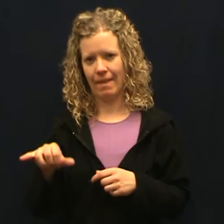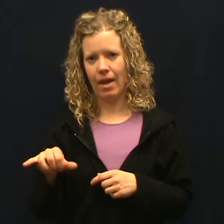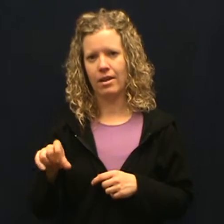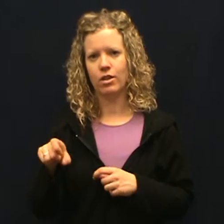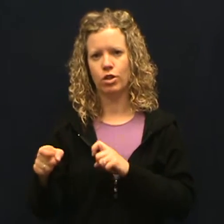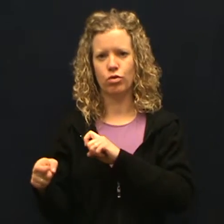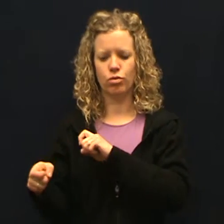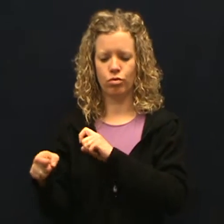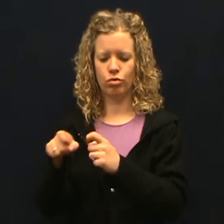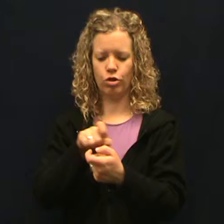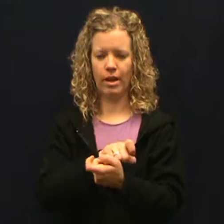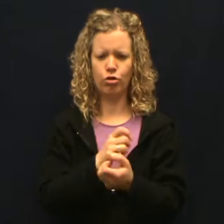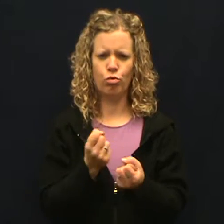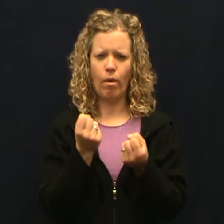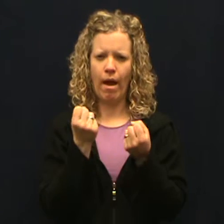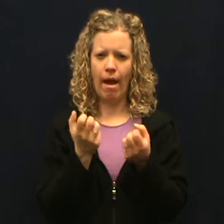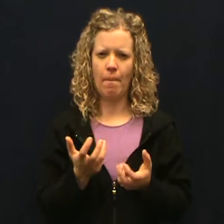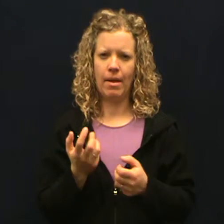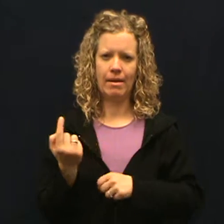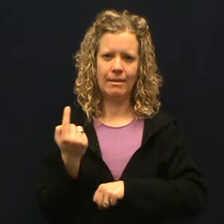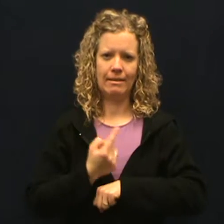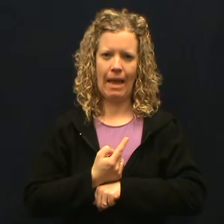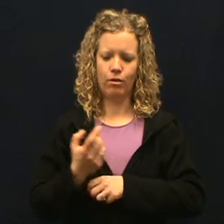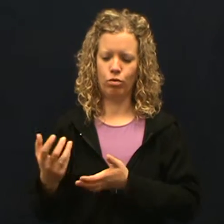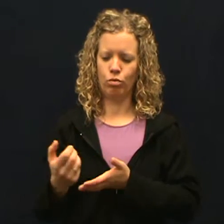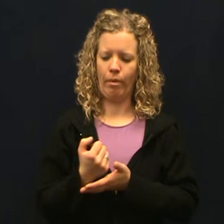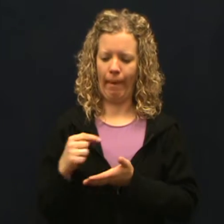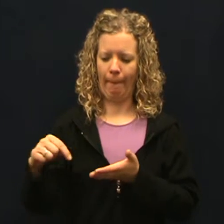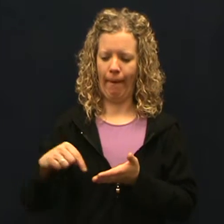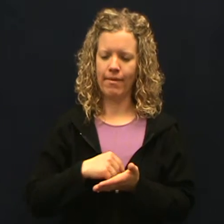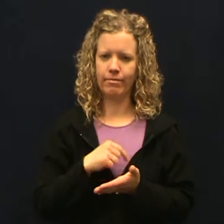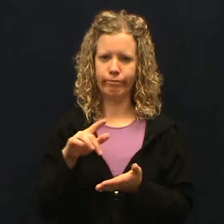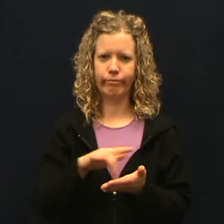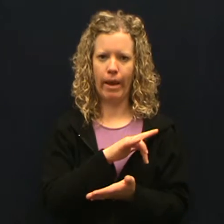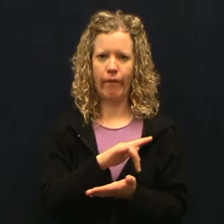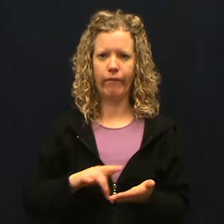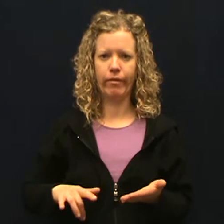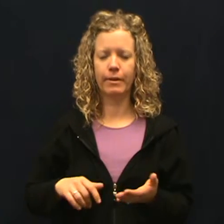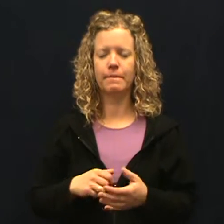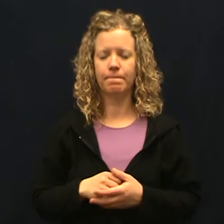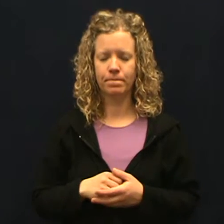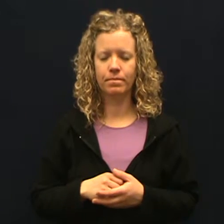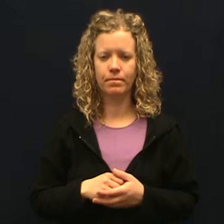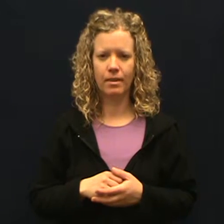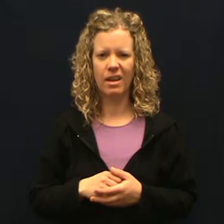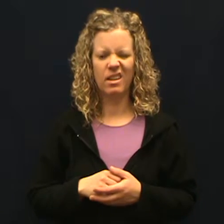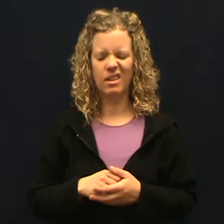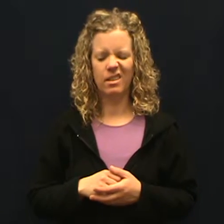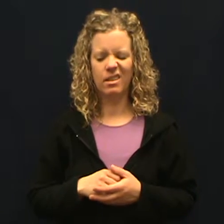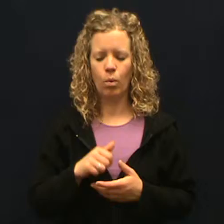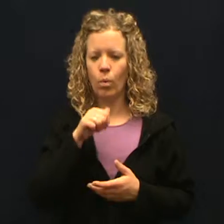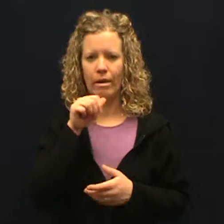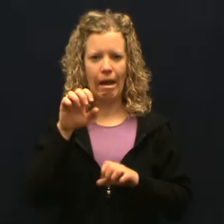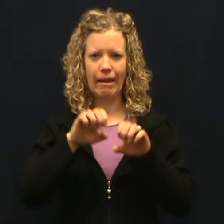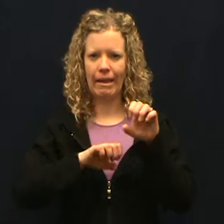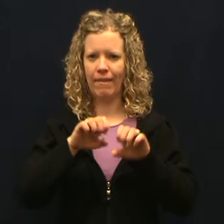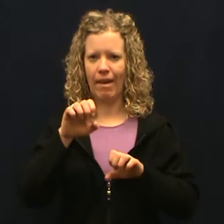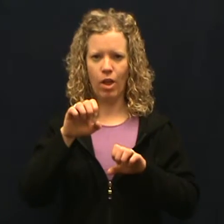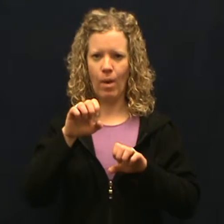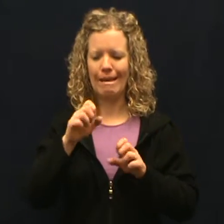of days it takes us to collect our receivables. And so rather than evaluate the number of times, we just